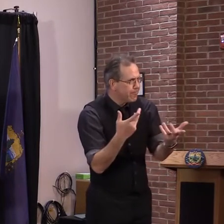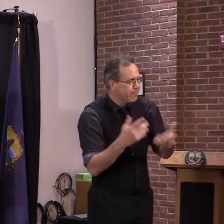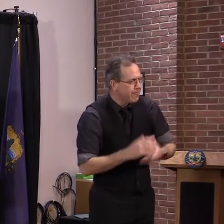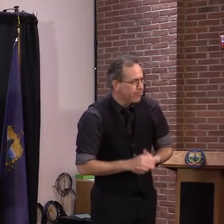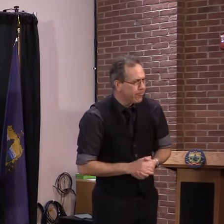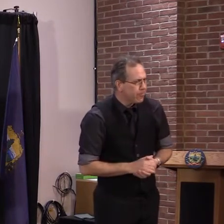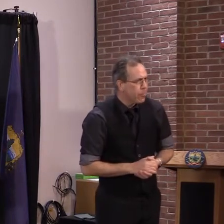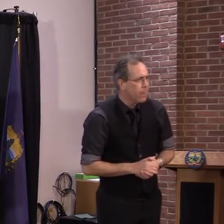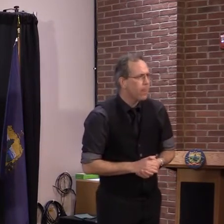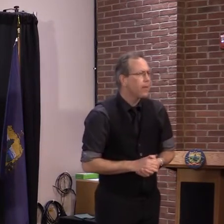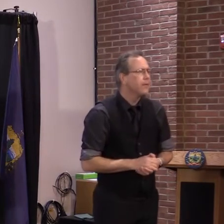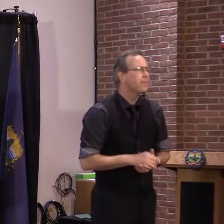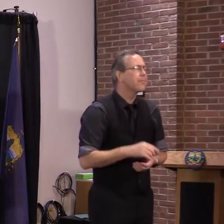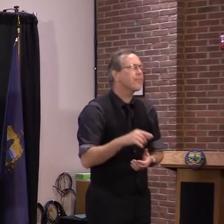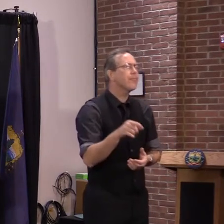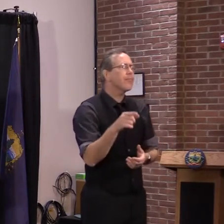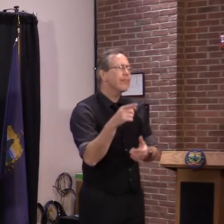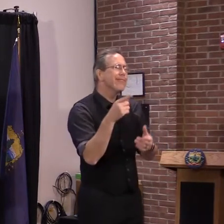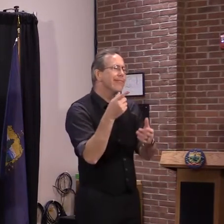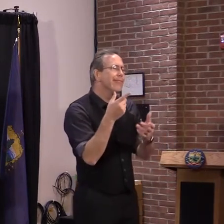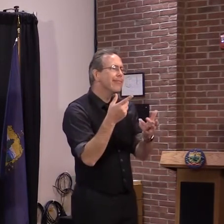and Mortality Weekly Report.